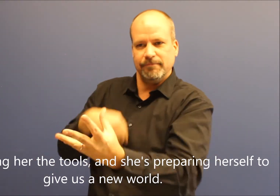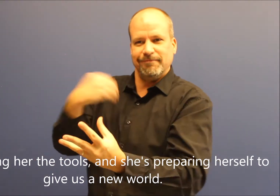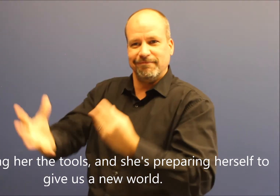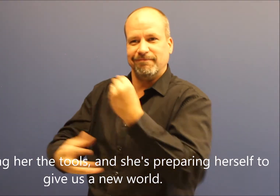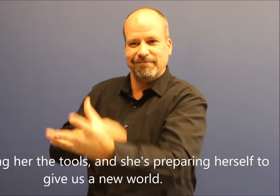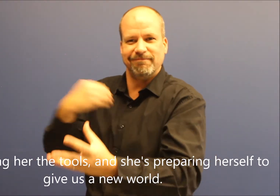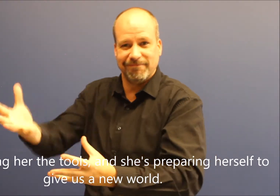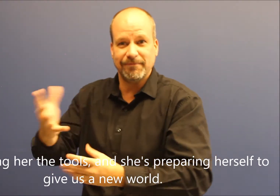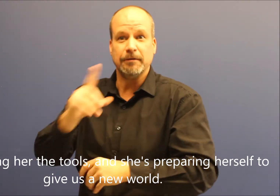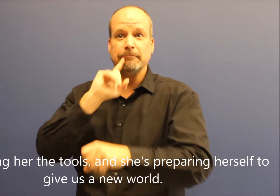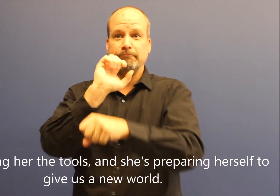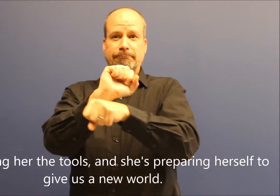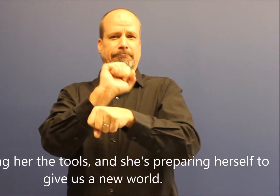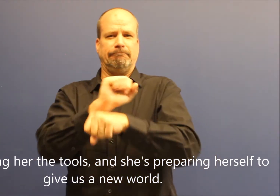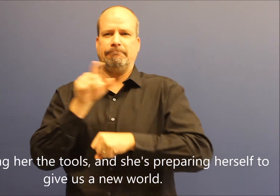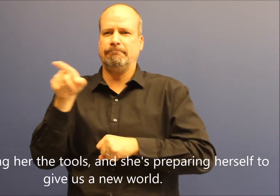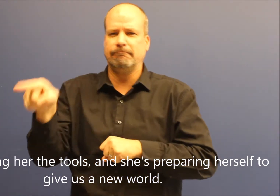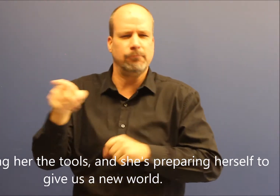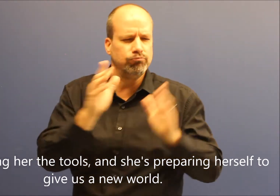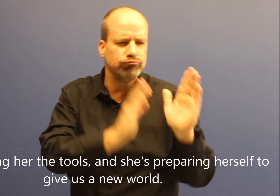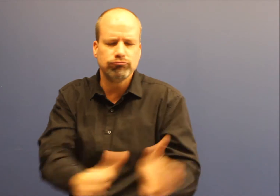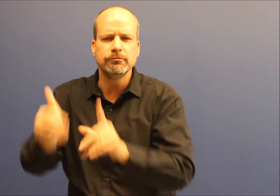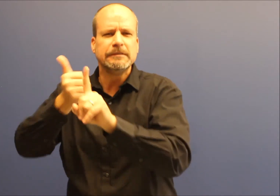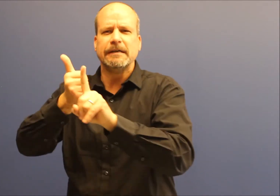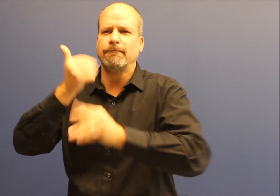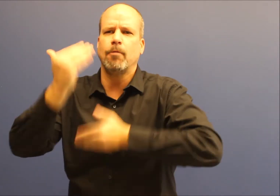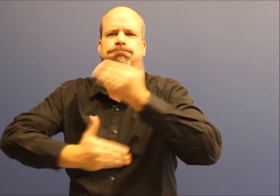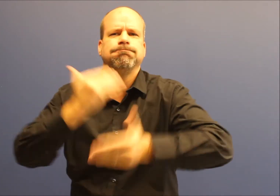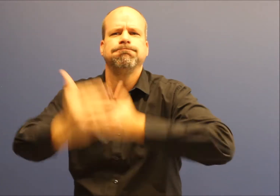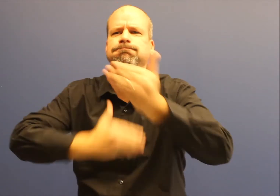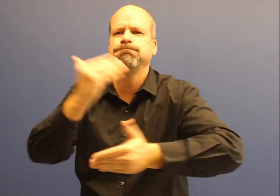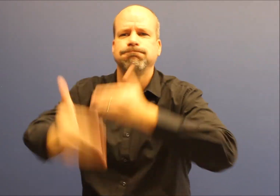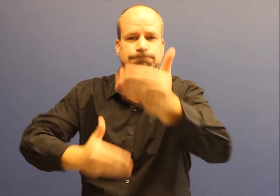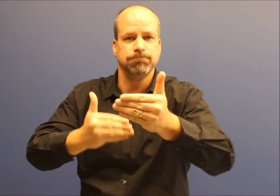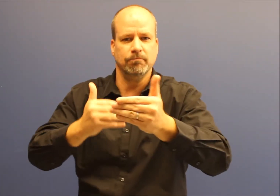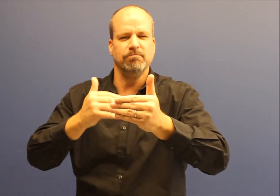and she's preparing herself to give us a new world.